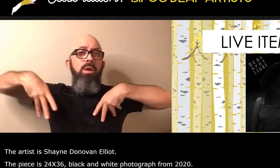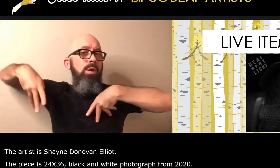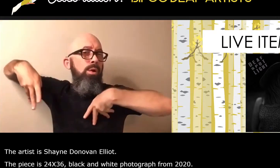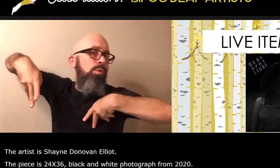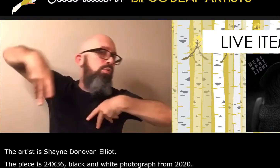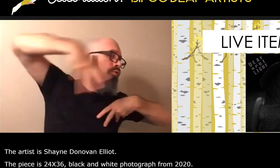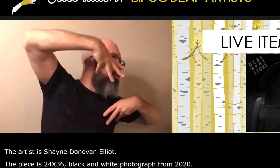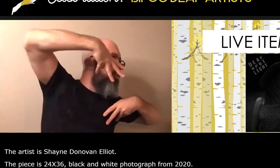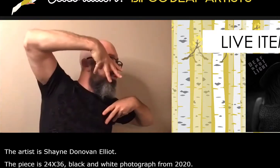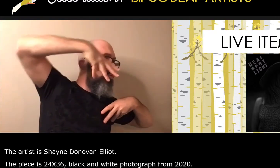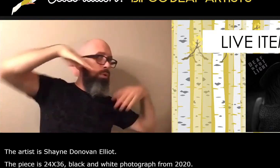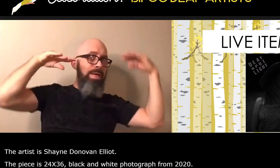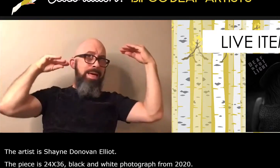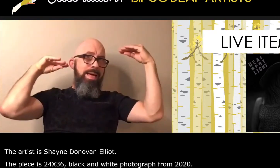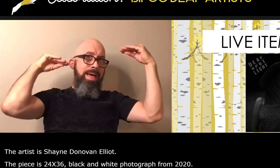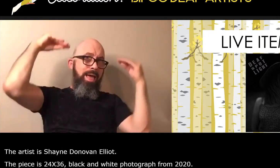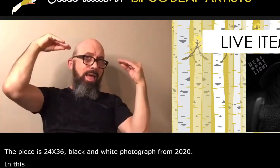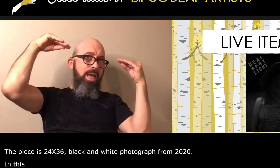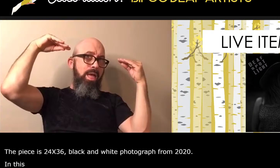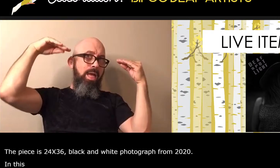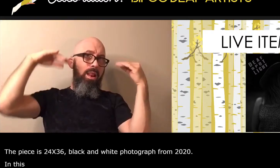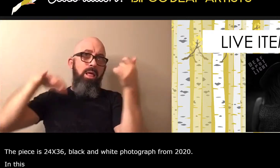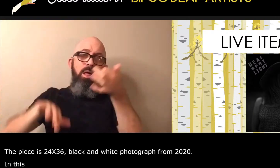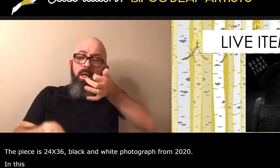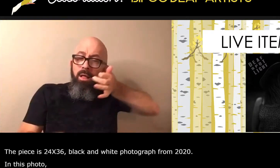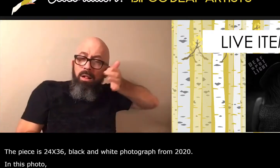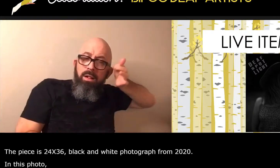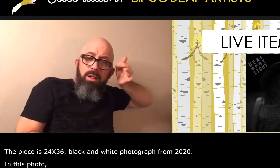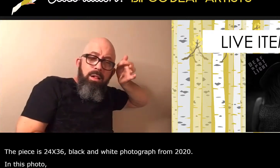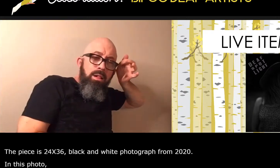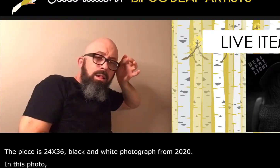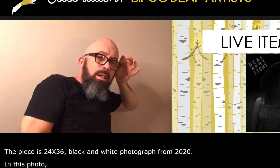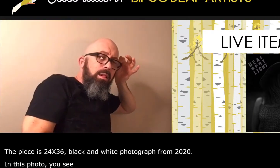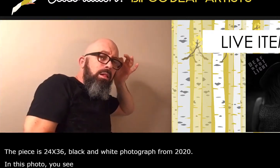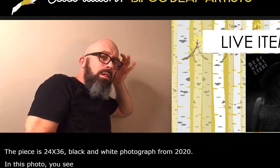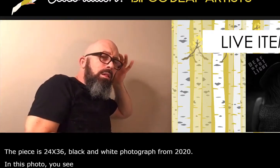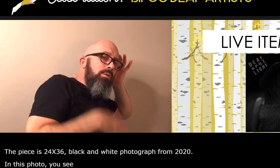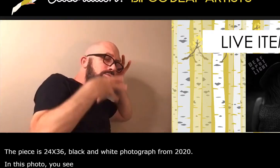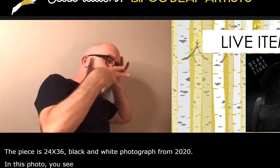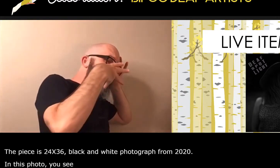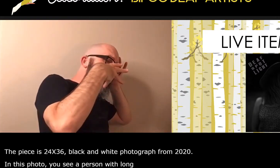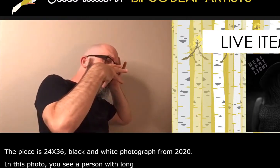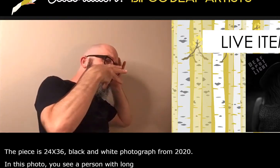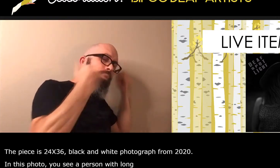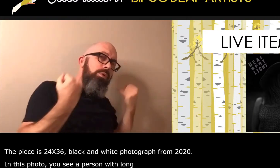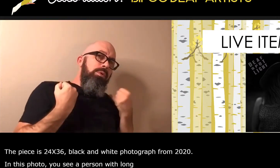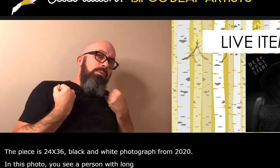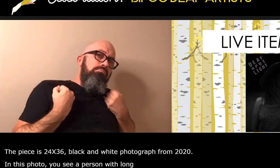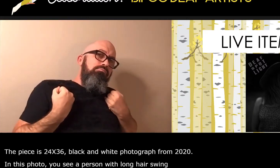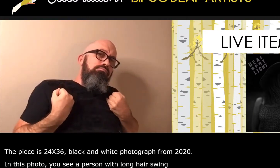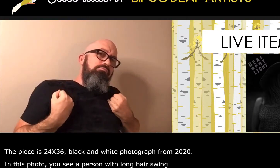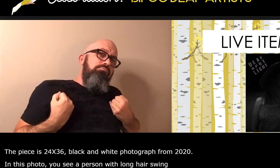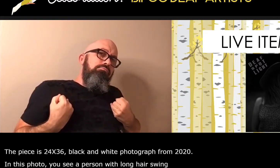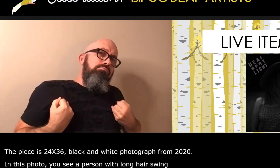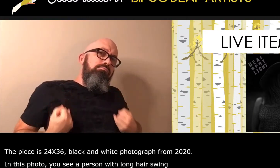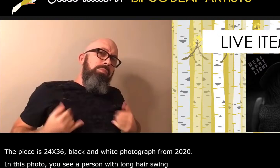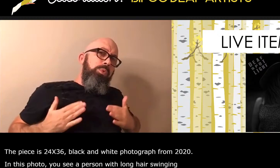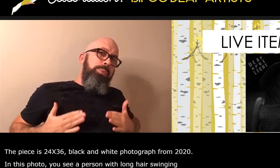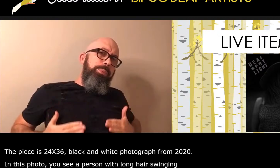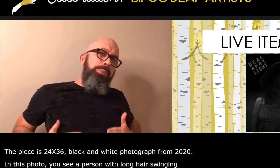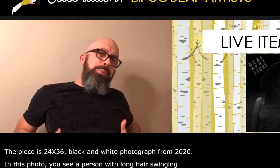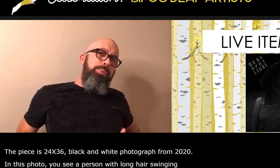In this photo, you see a person with long hair swinging over the face,